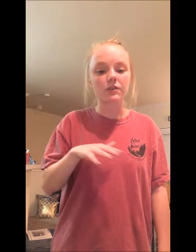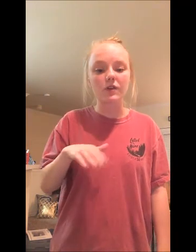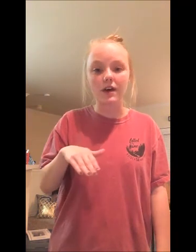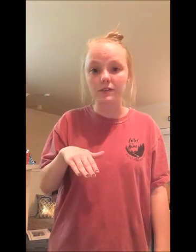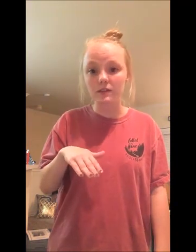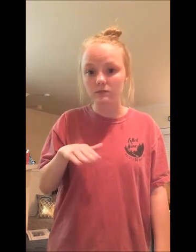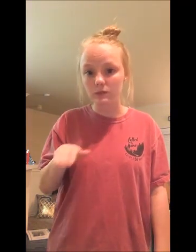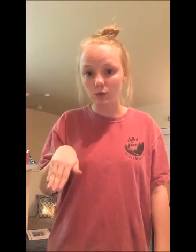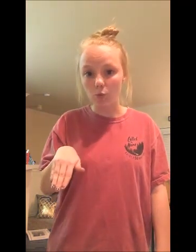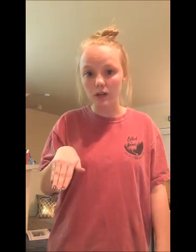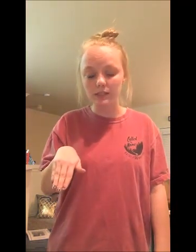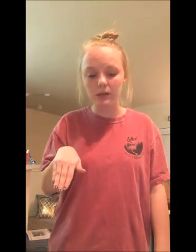of Heaven wants me.